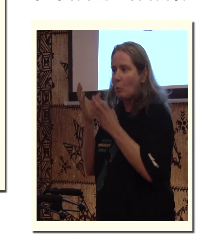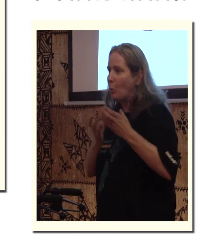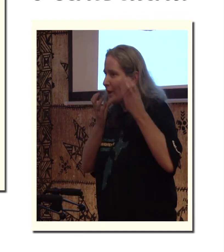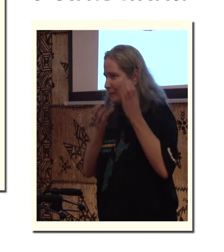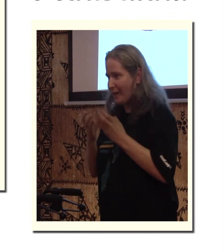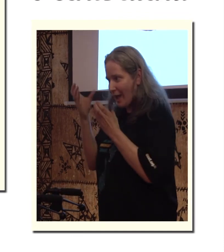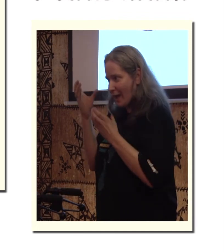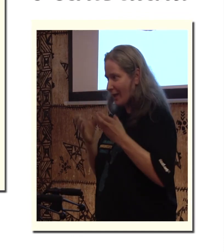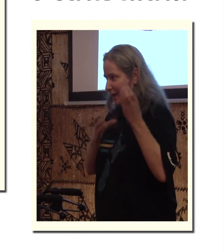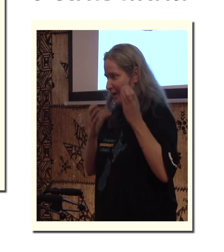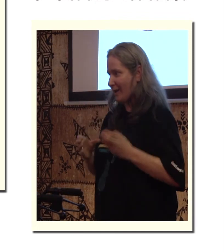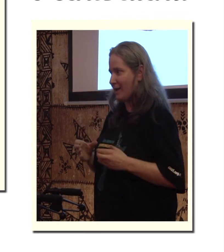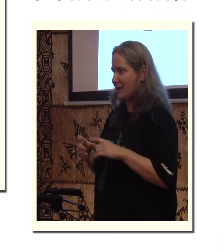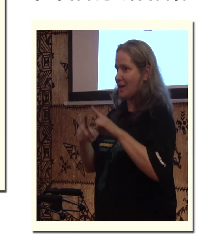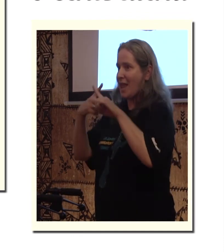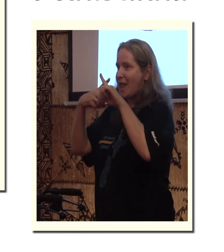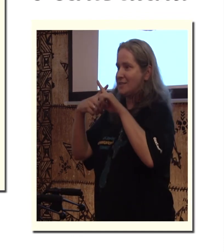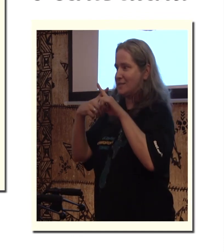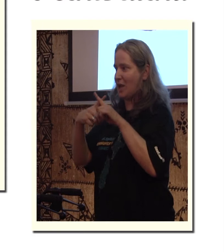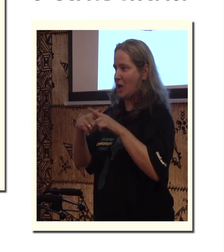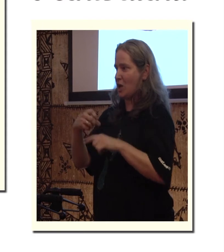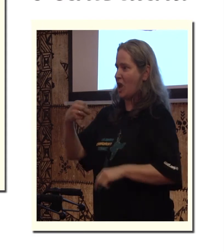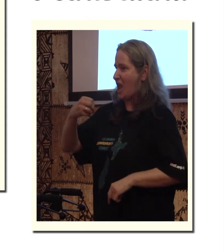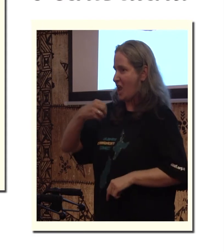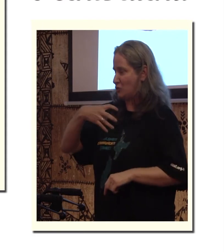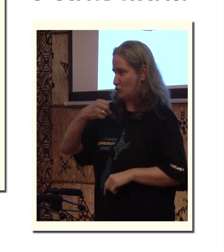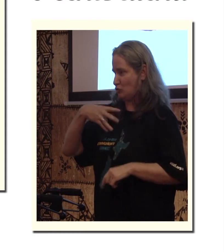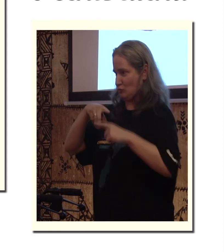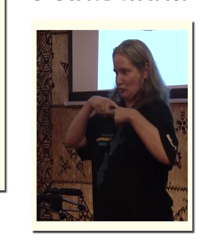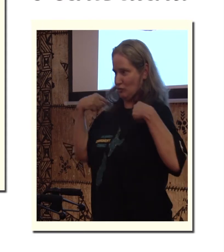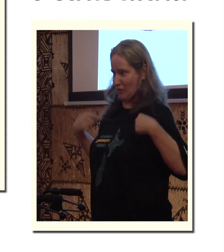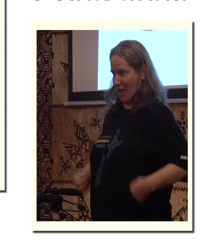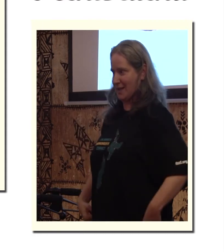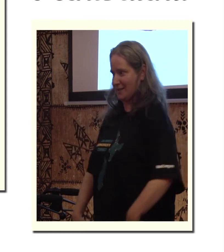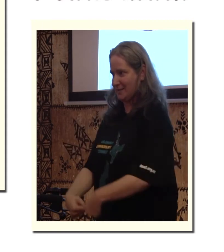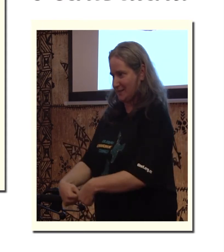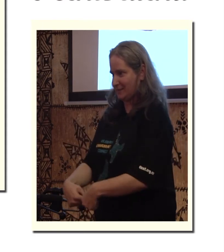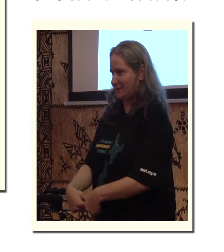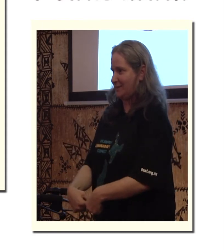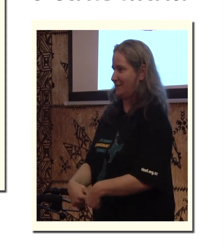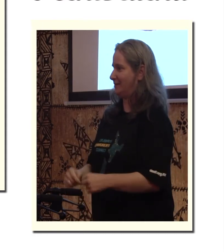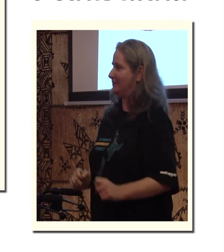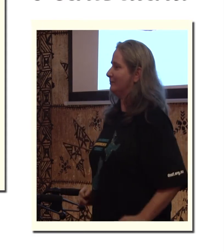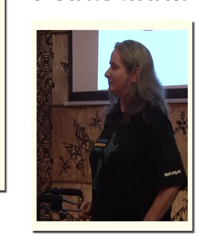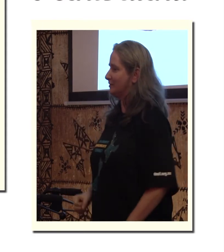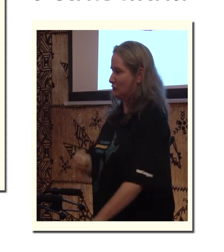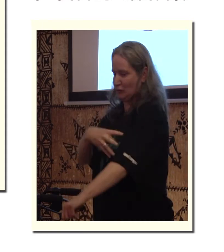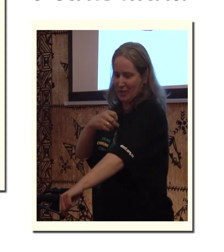W, watermelon. X, X-ray.